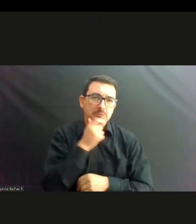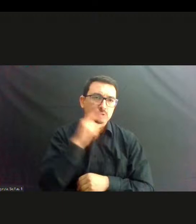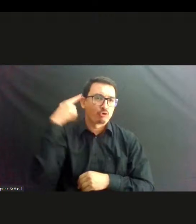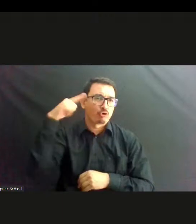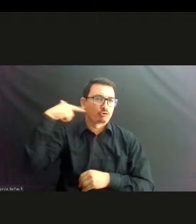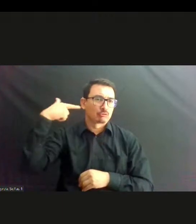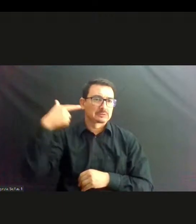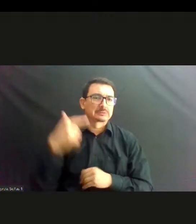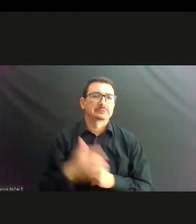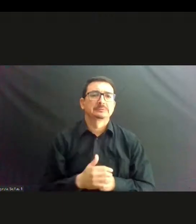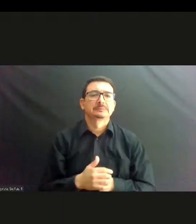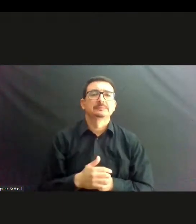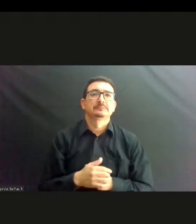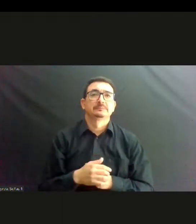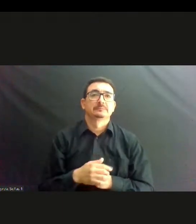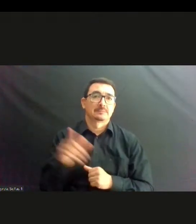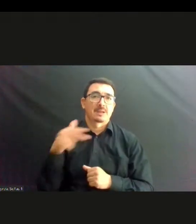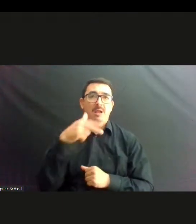Mayo.